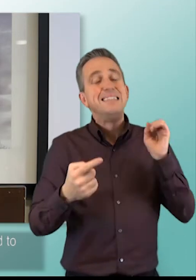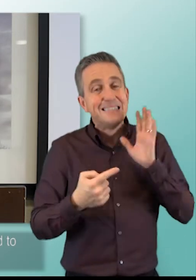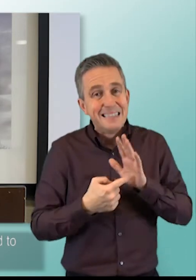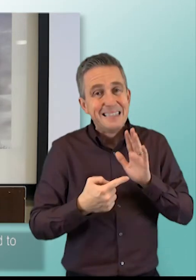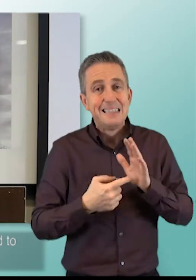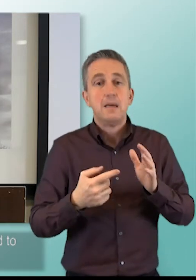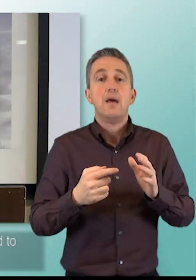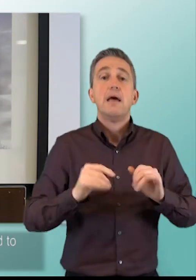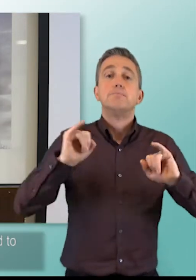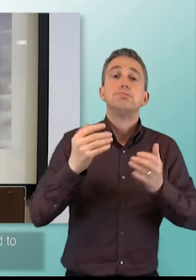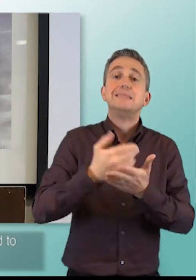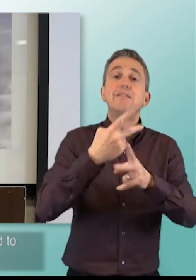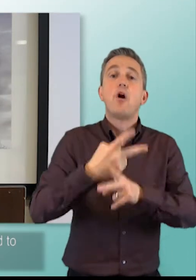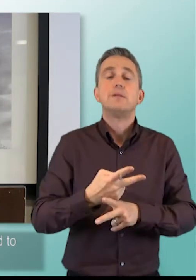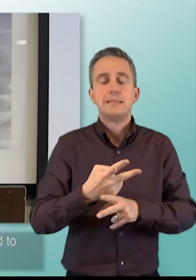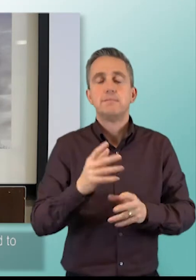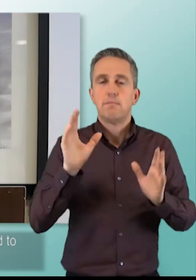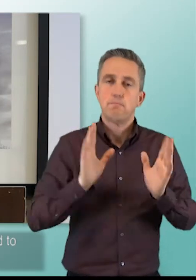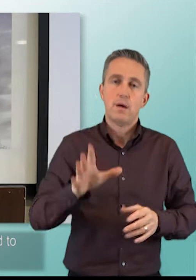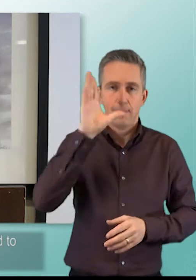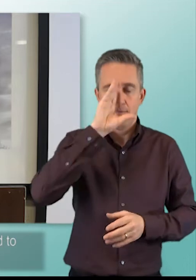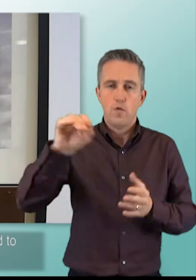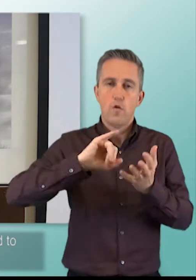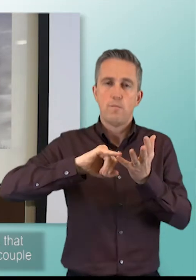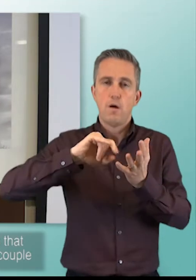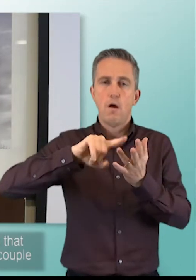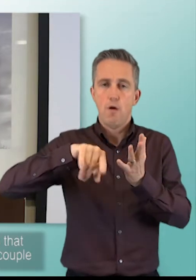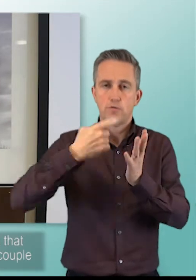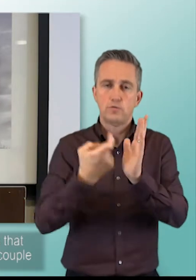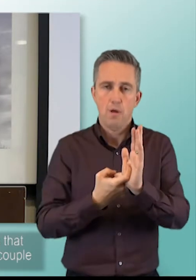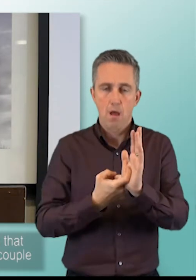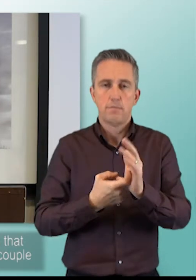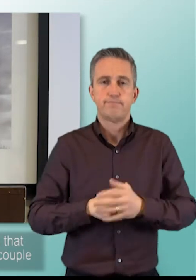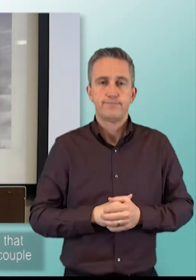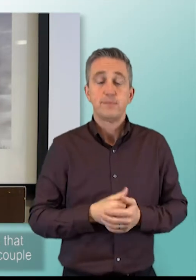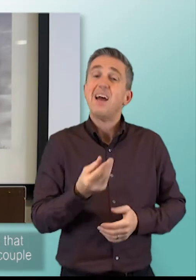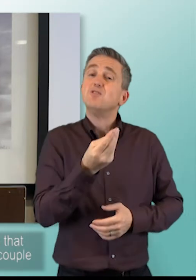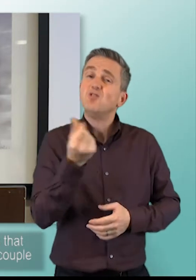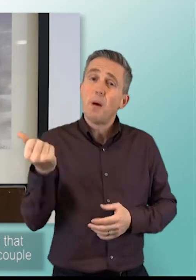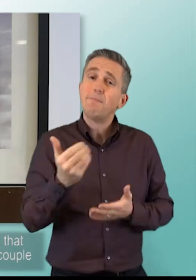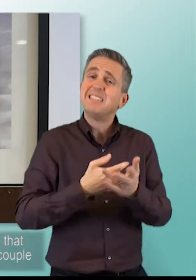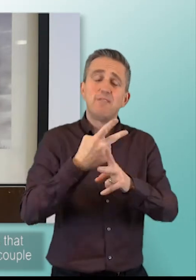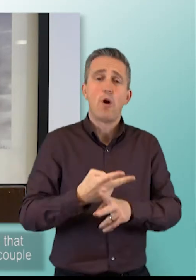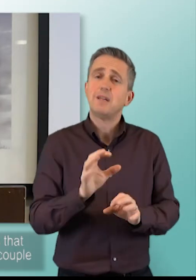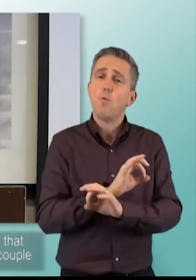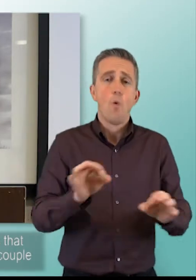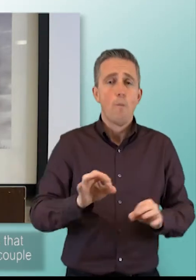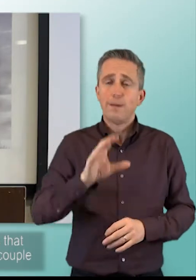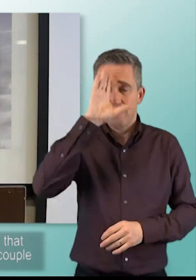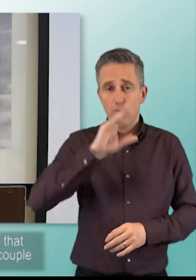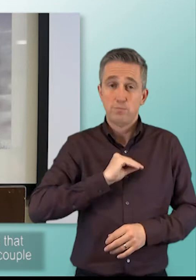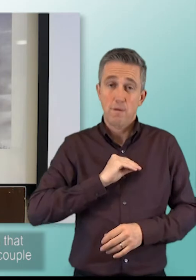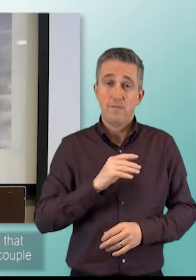safeguarding events are reported to us at the earliest possible opportunity. Now, again, we know there's safeguarding events that will not be reported to us. We